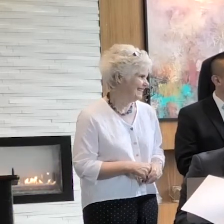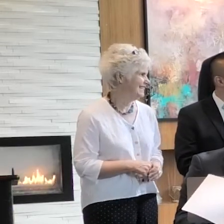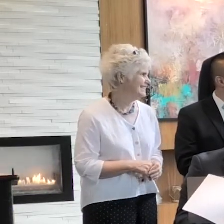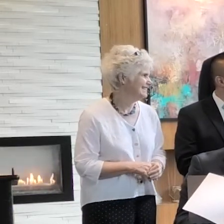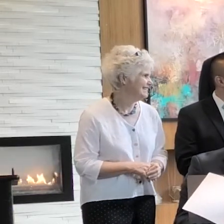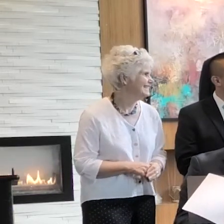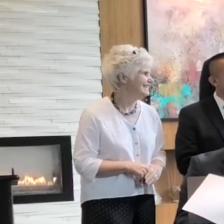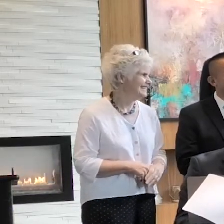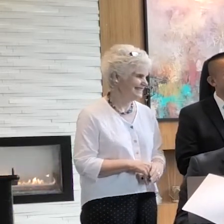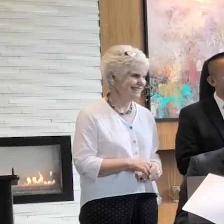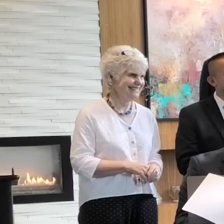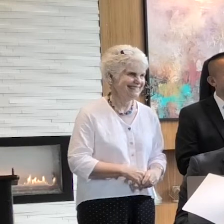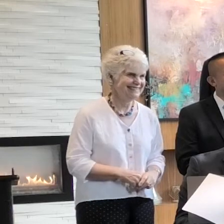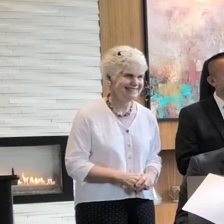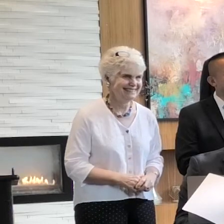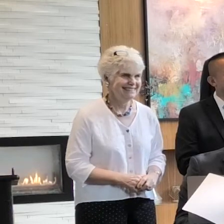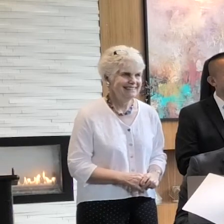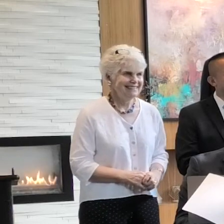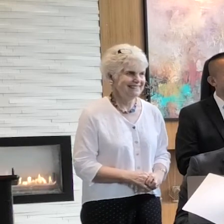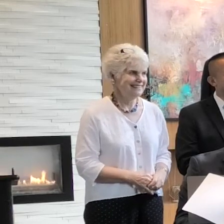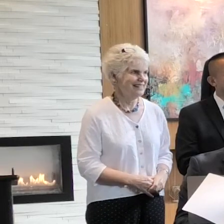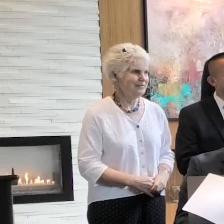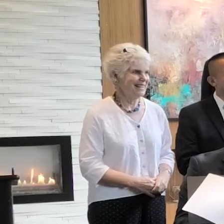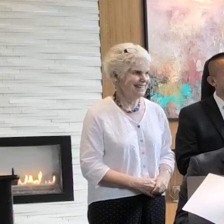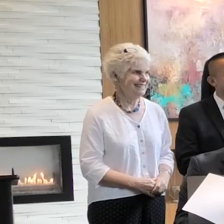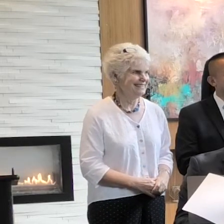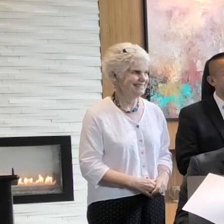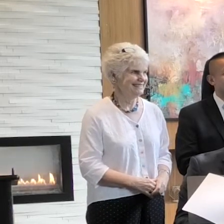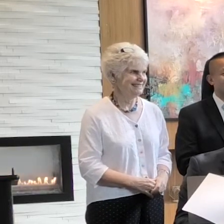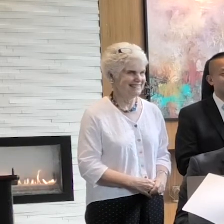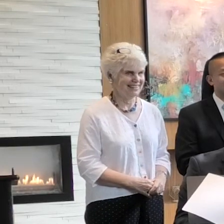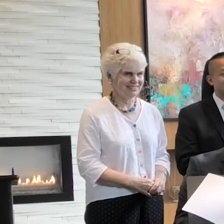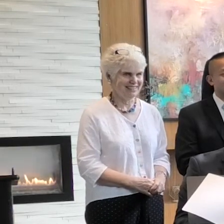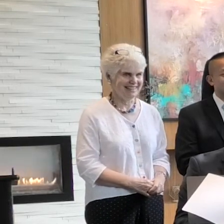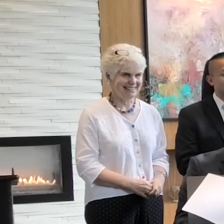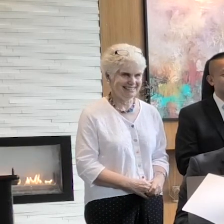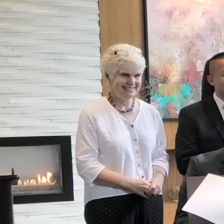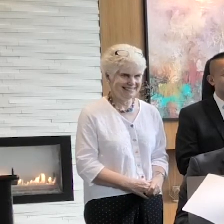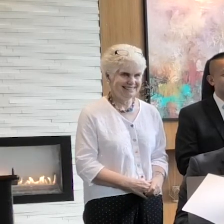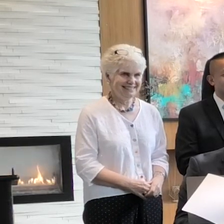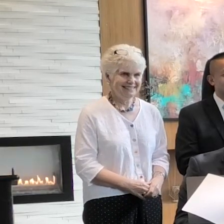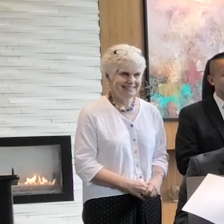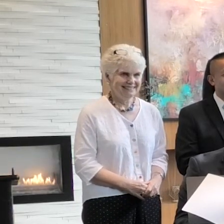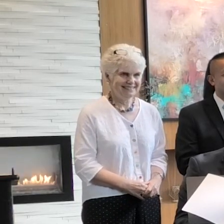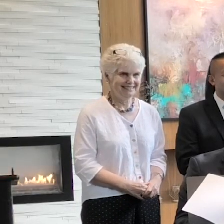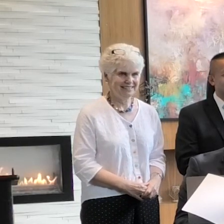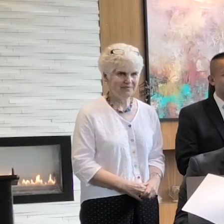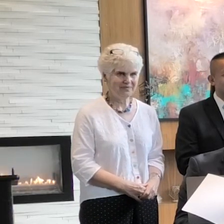All right.